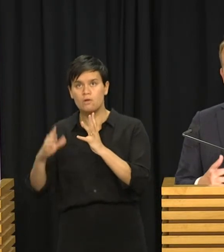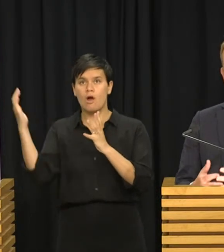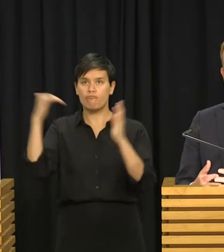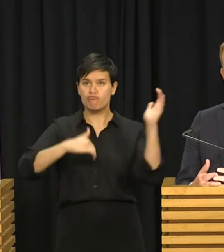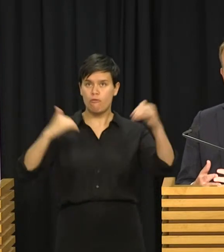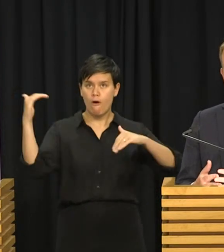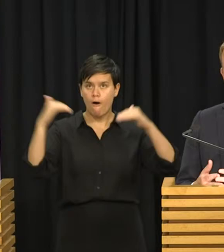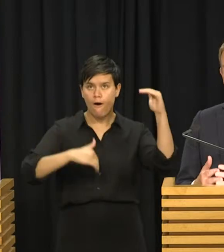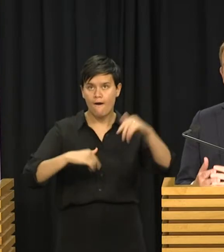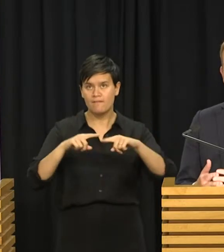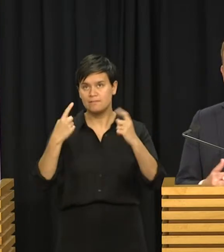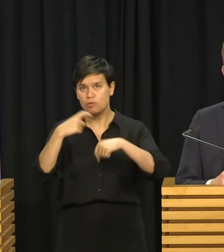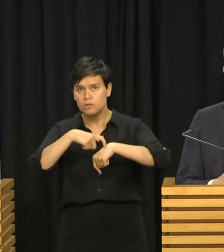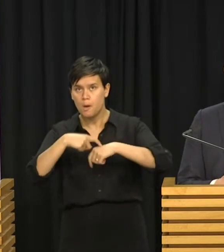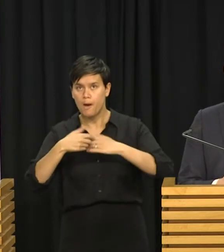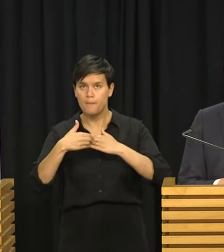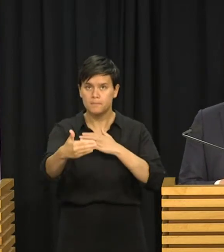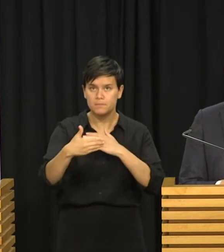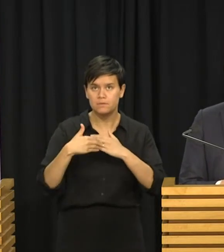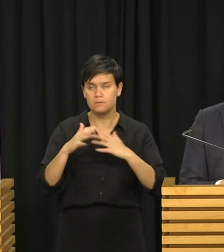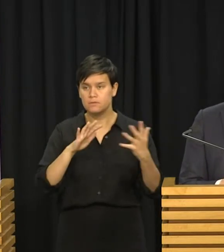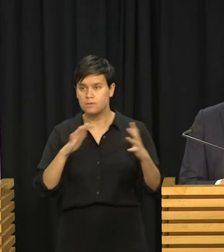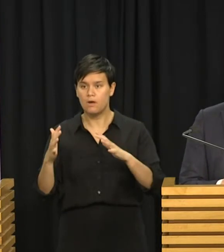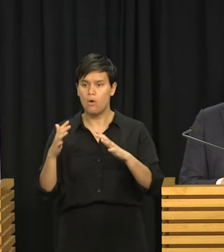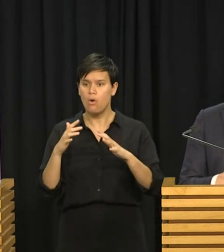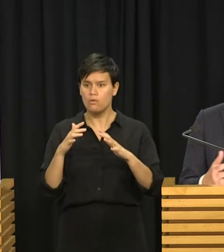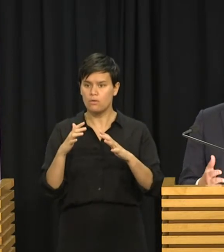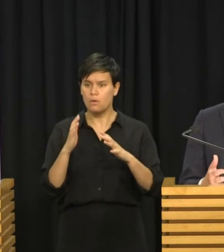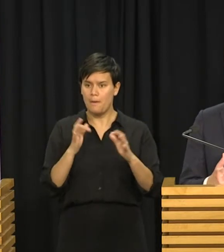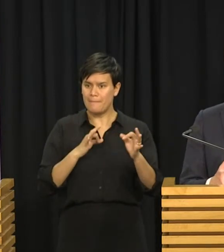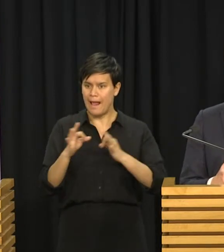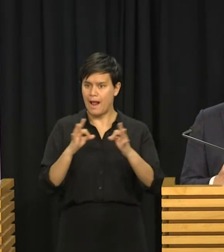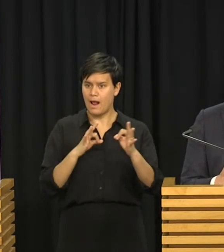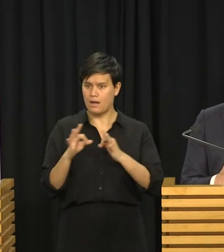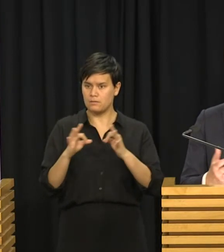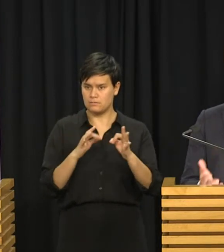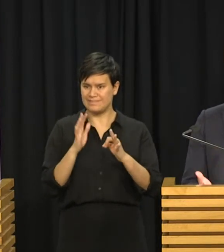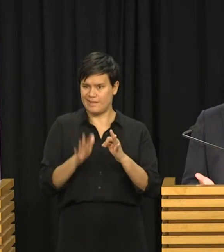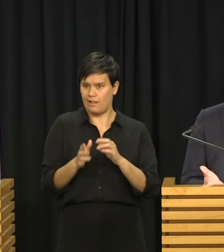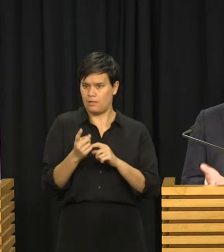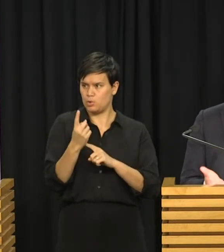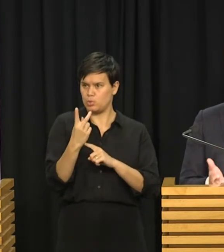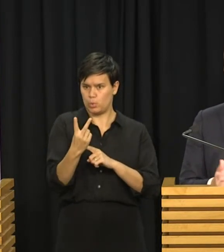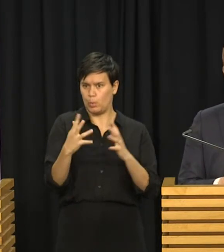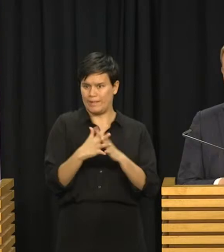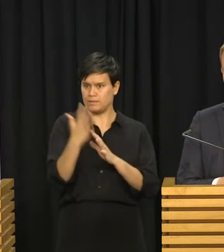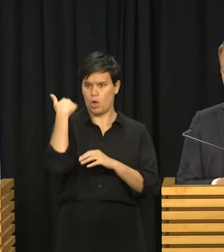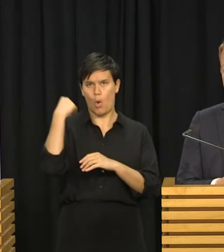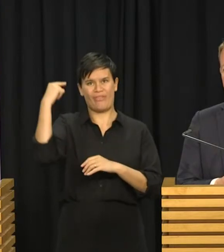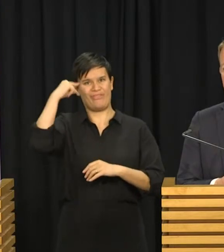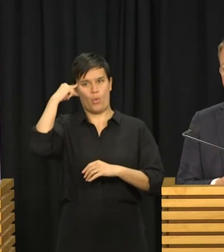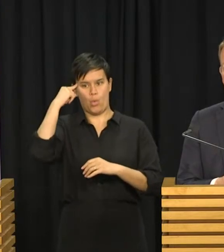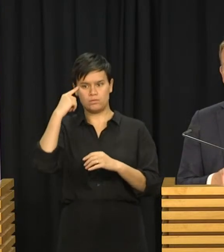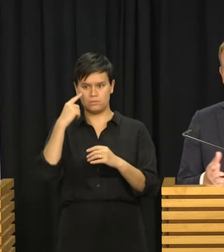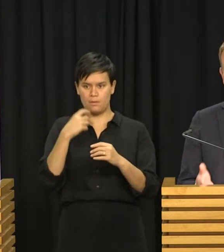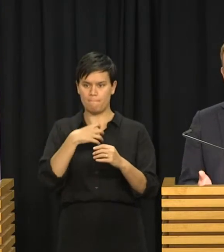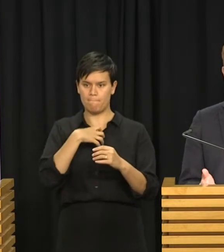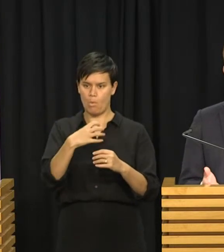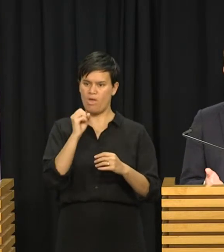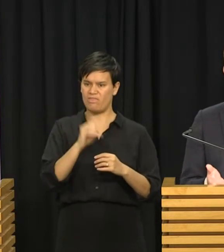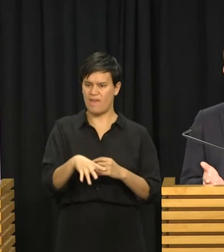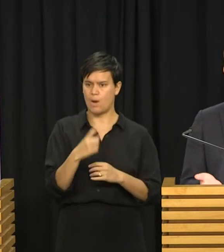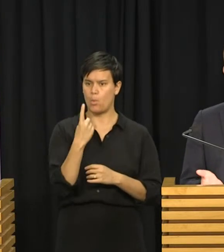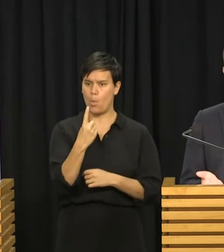coming on stream through the year. We looked at where they're at with when we thought we could get these additional Pfizer vaccines. We looked